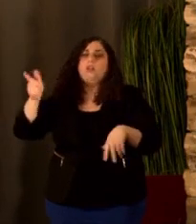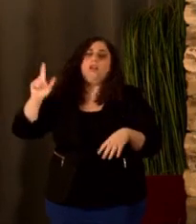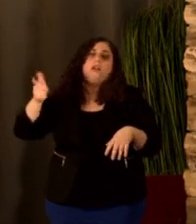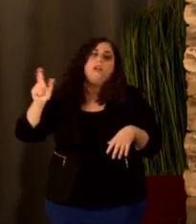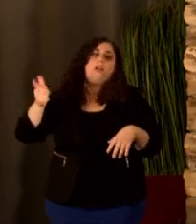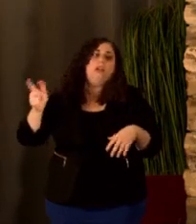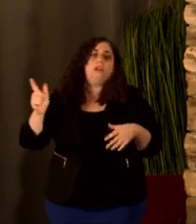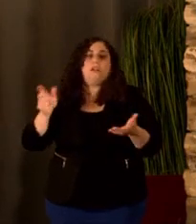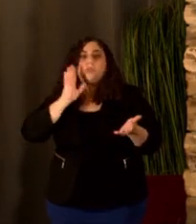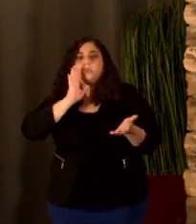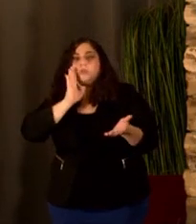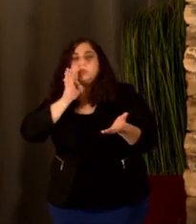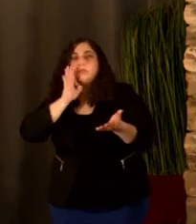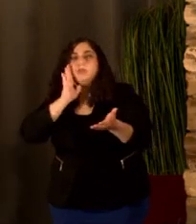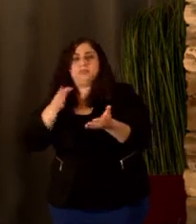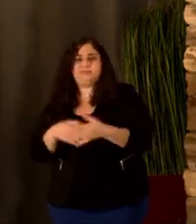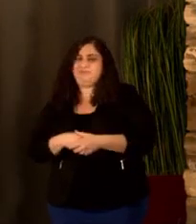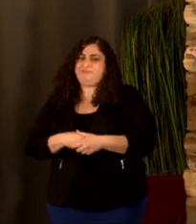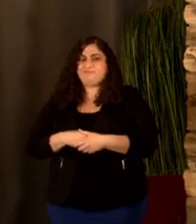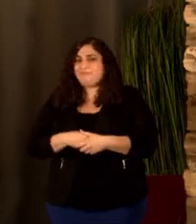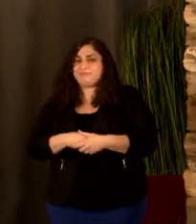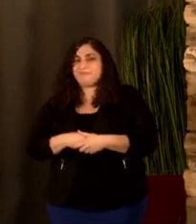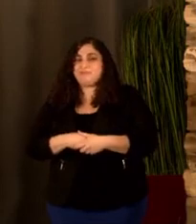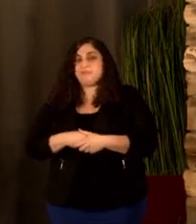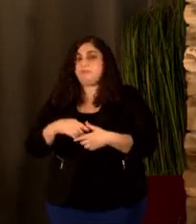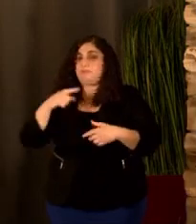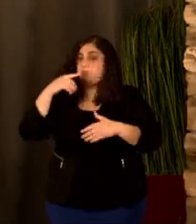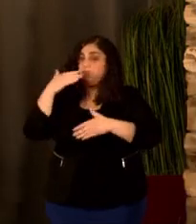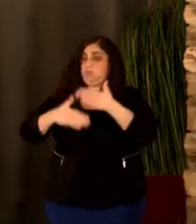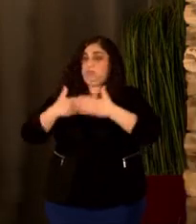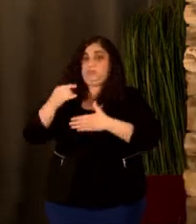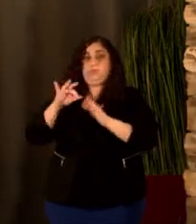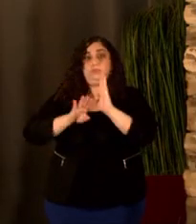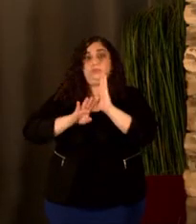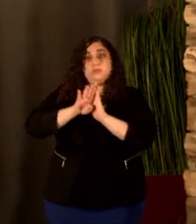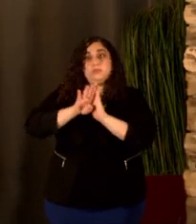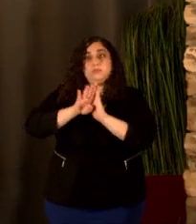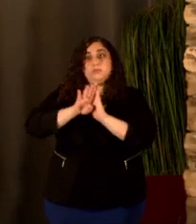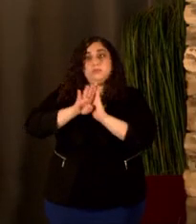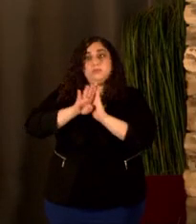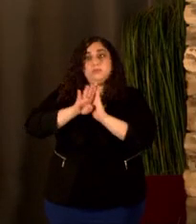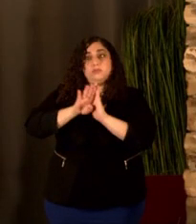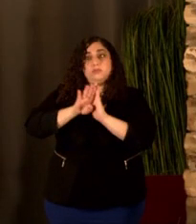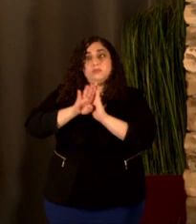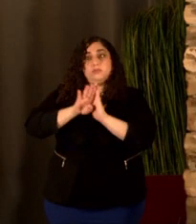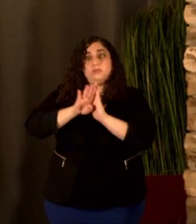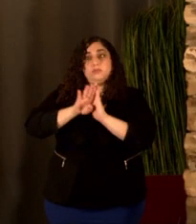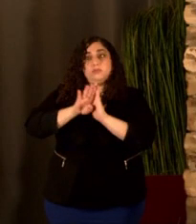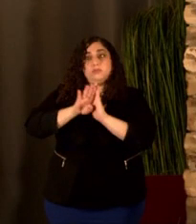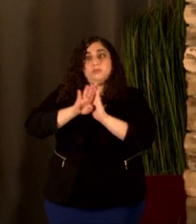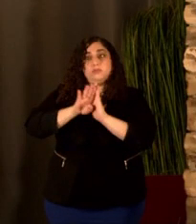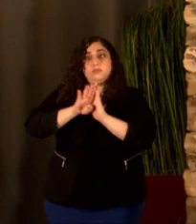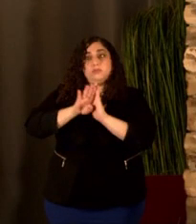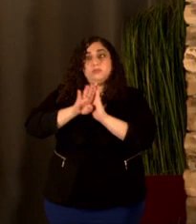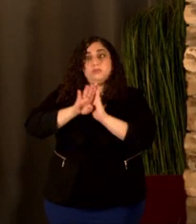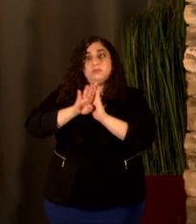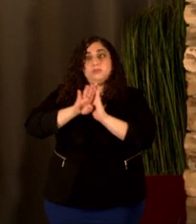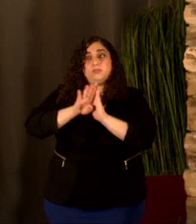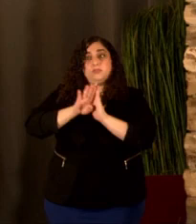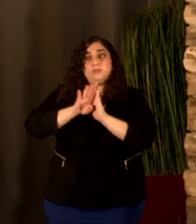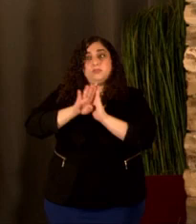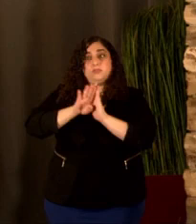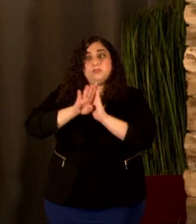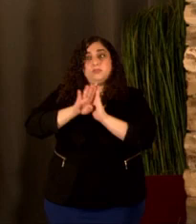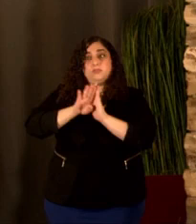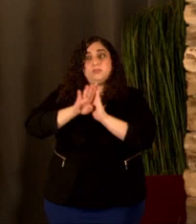Some have referred to our process for developing housing in the state as paralysis by analysis. It goes on and on and on and on. And what